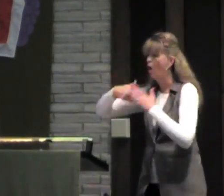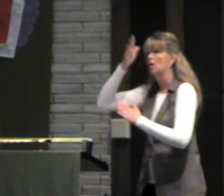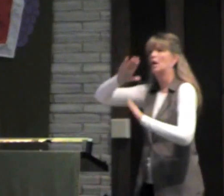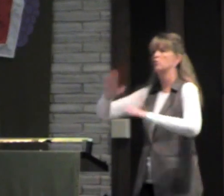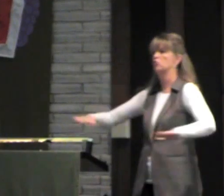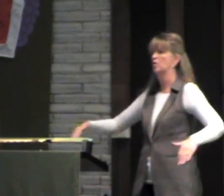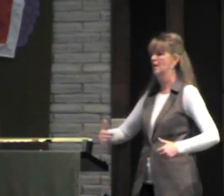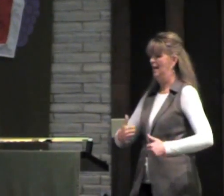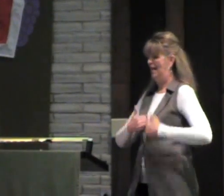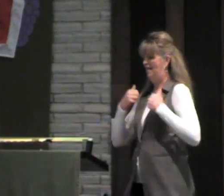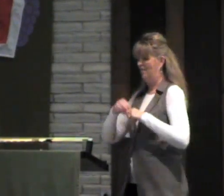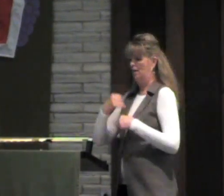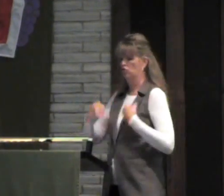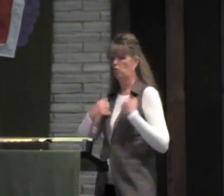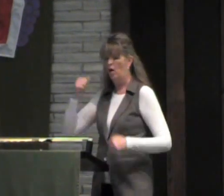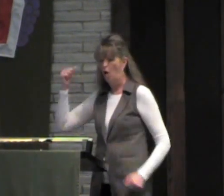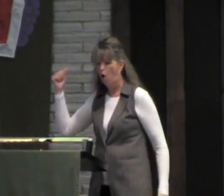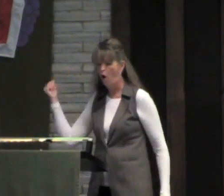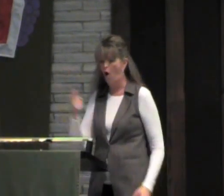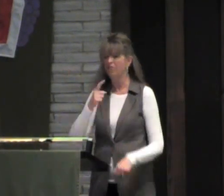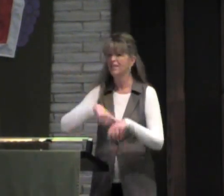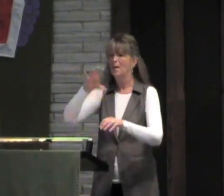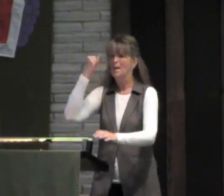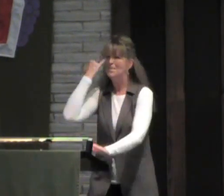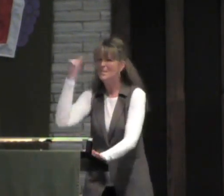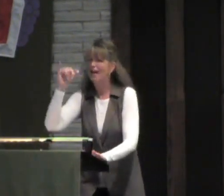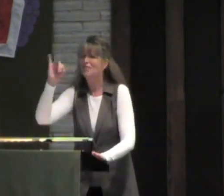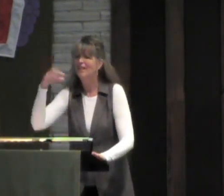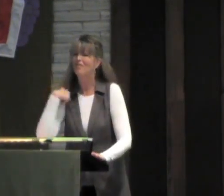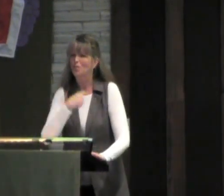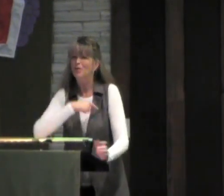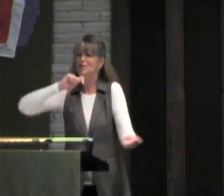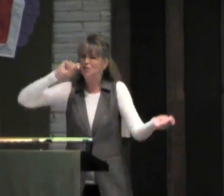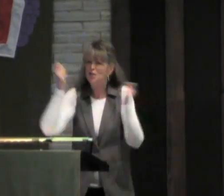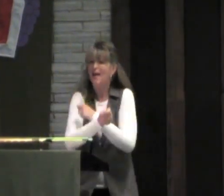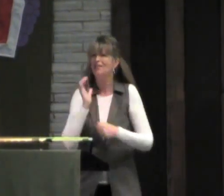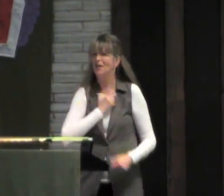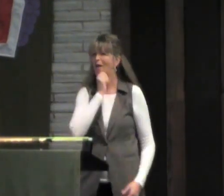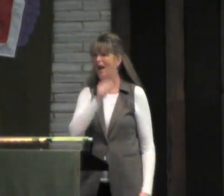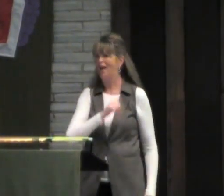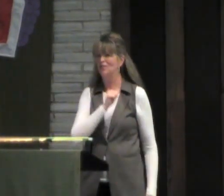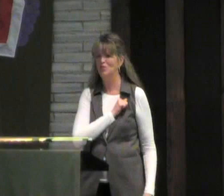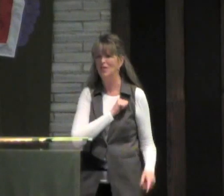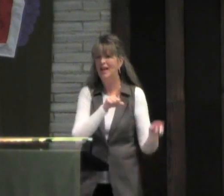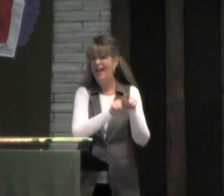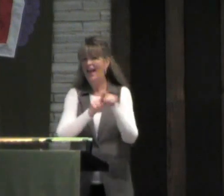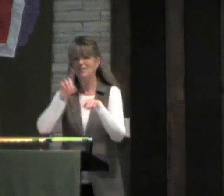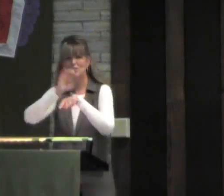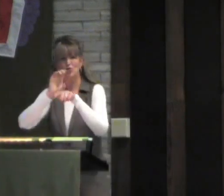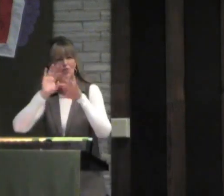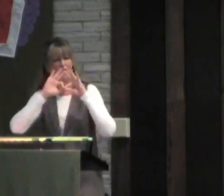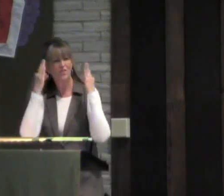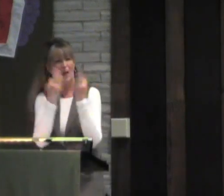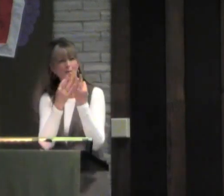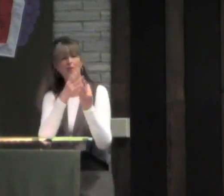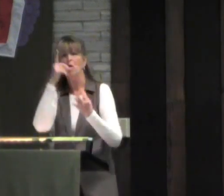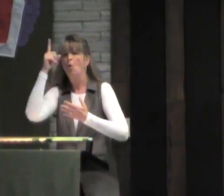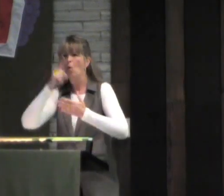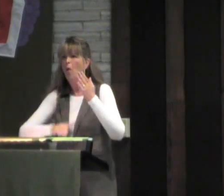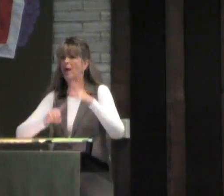We should have joy all the time in our lives. Can you imagine if we changed our attitudes as a church